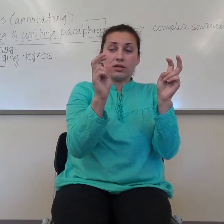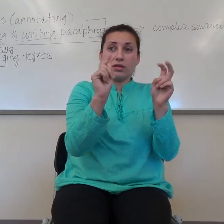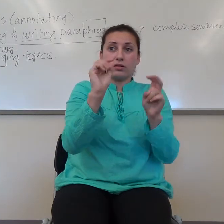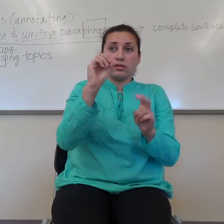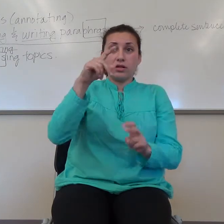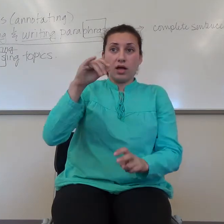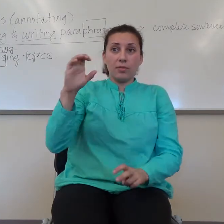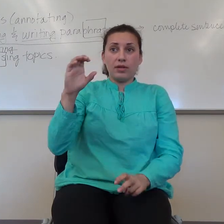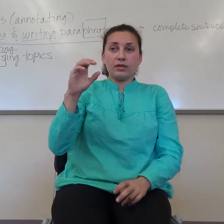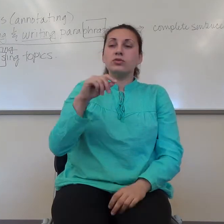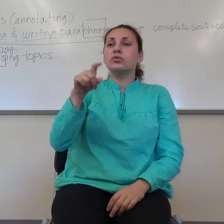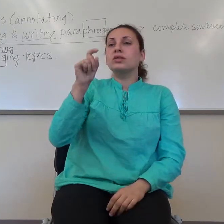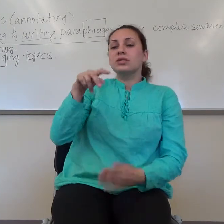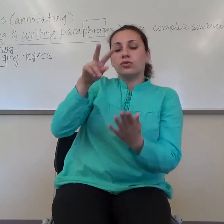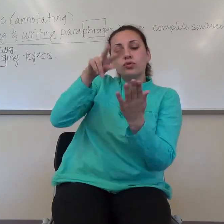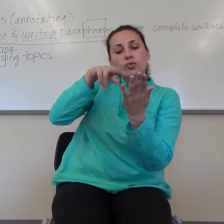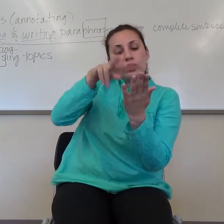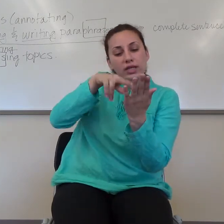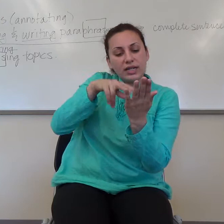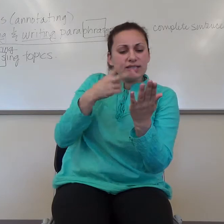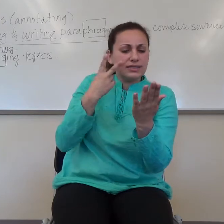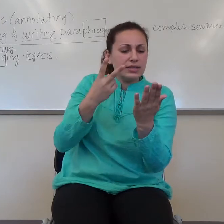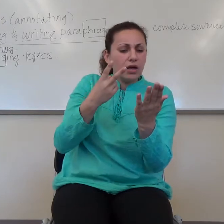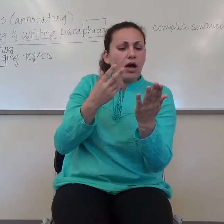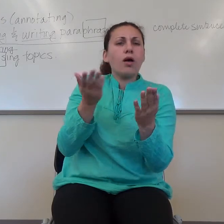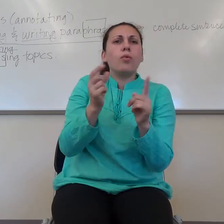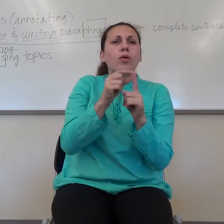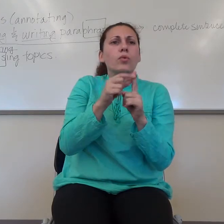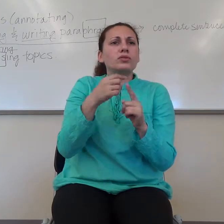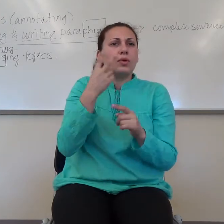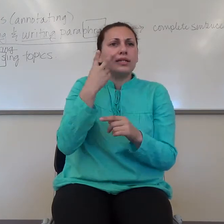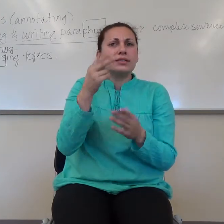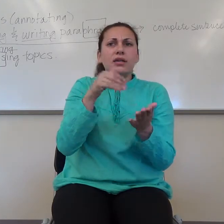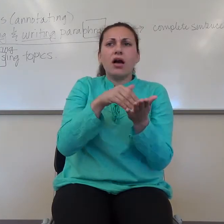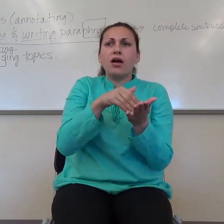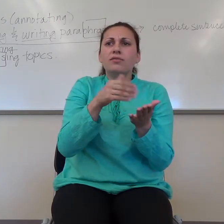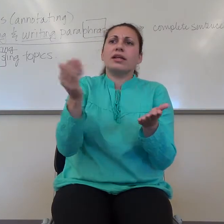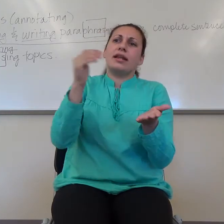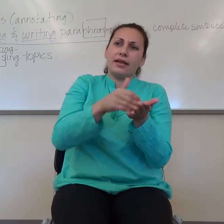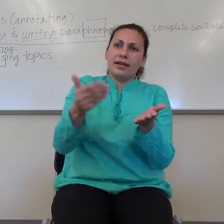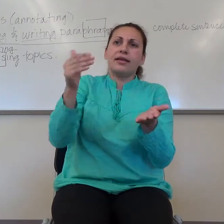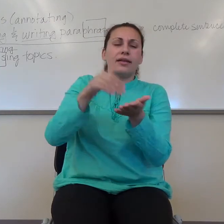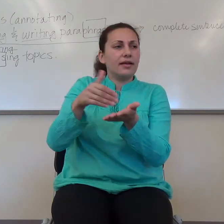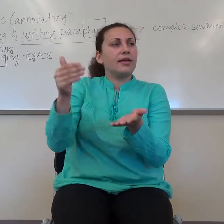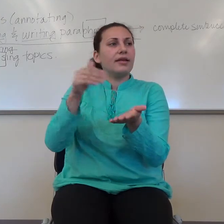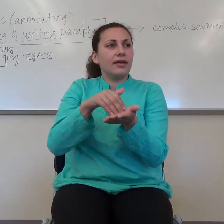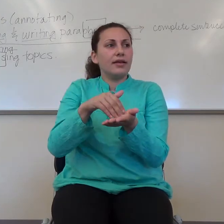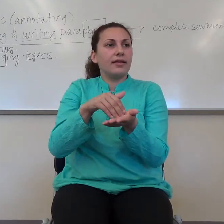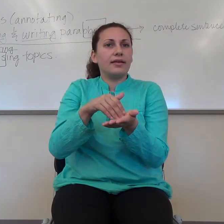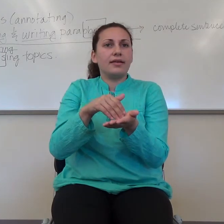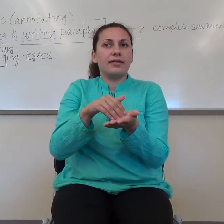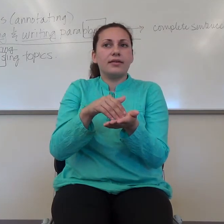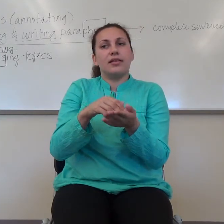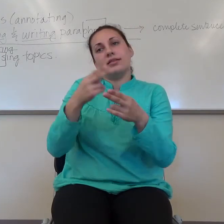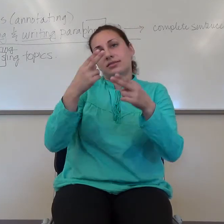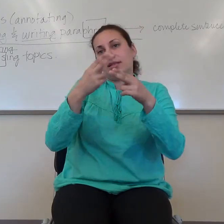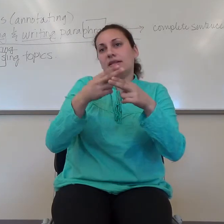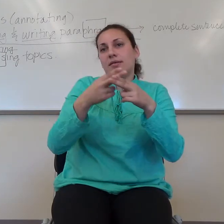often. Okay? The difference in this homework is that you are actually going to be asked to